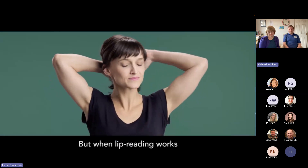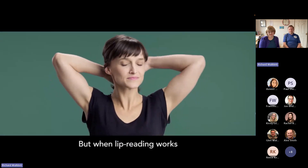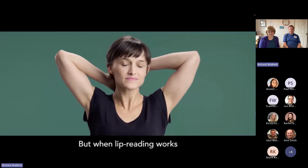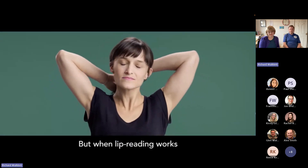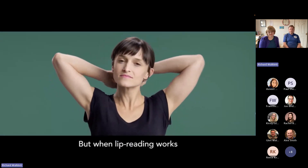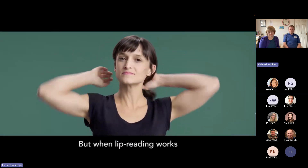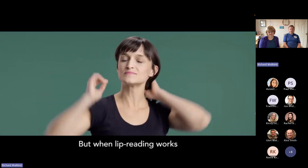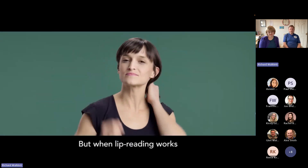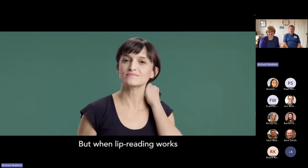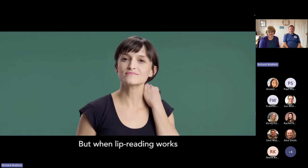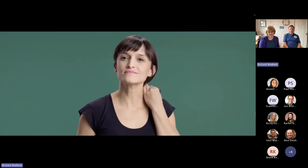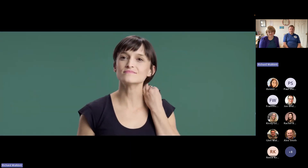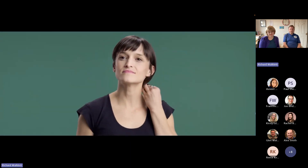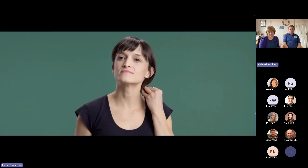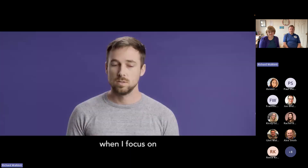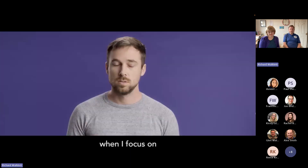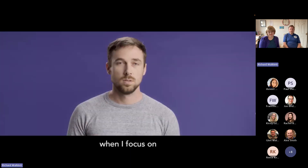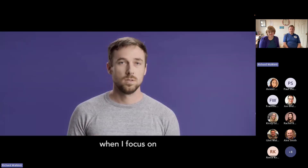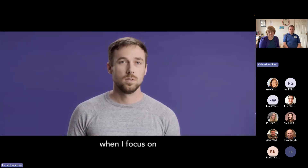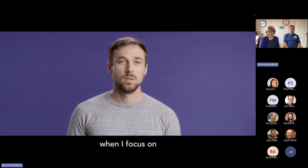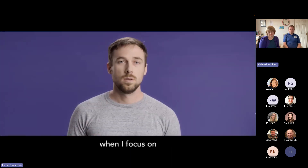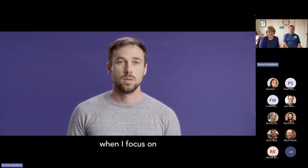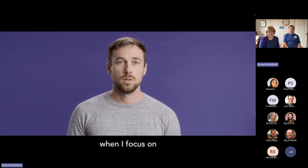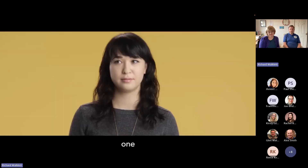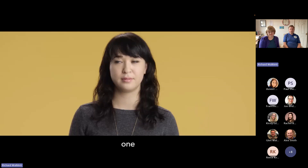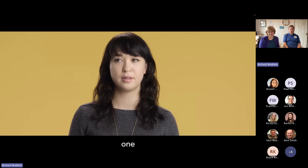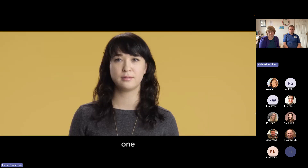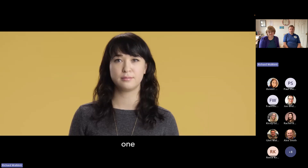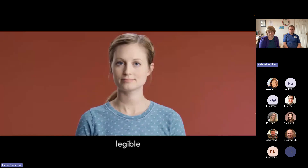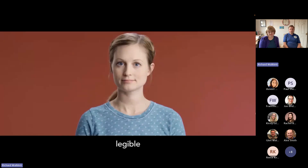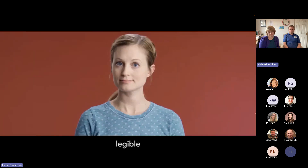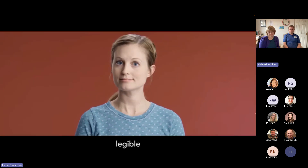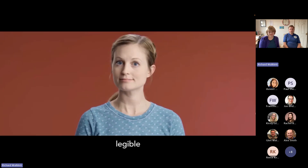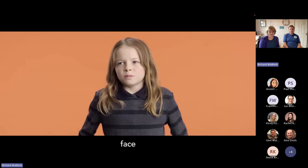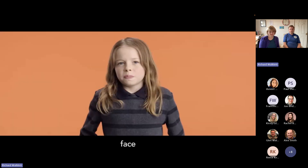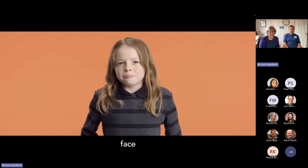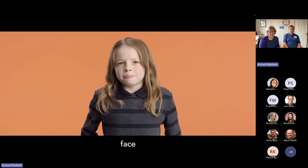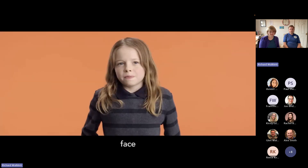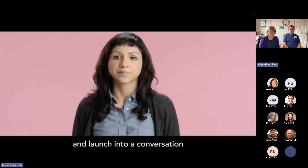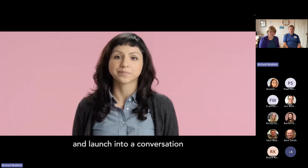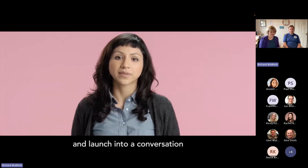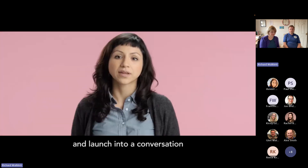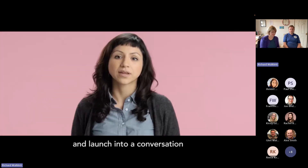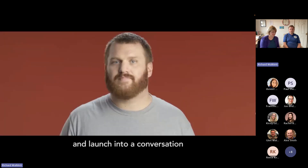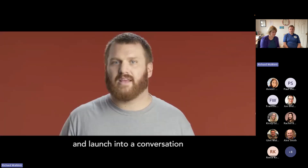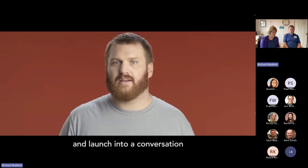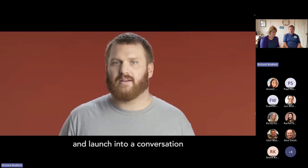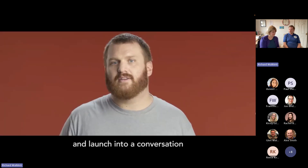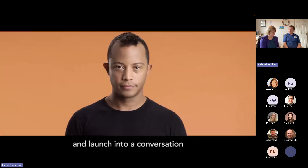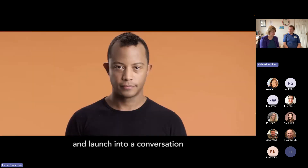the reading works, when I focus on one natural space and launch into a